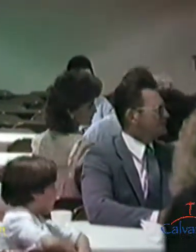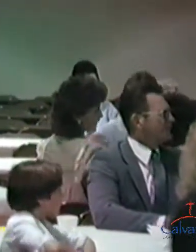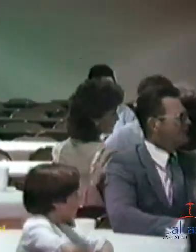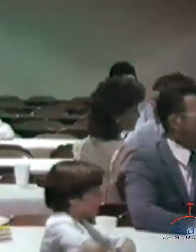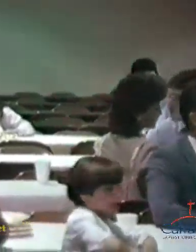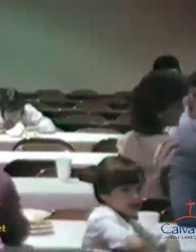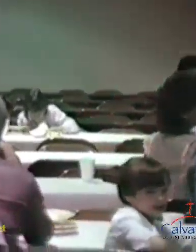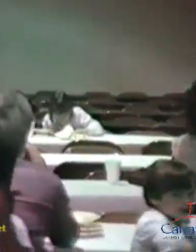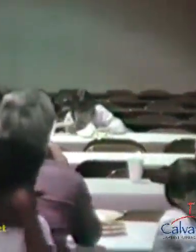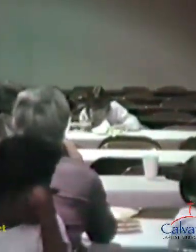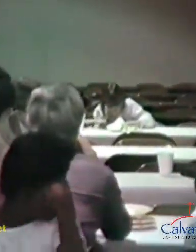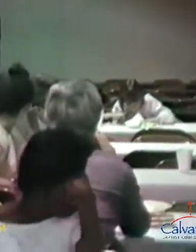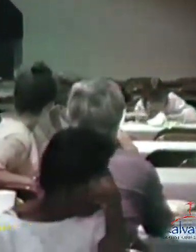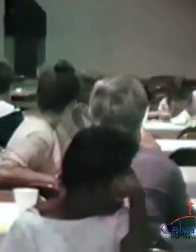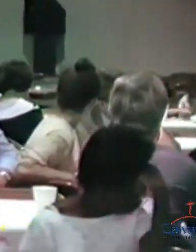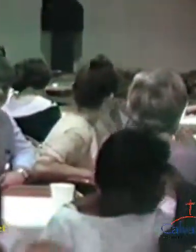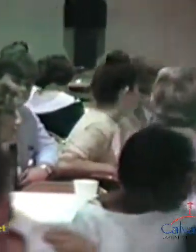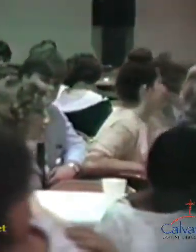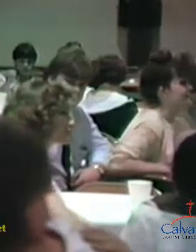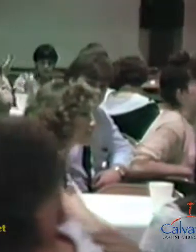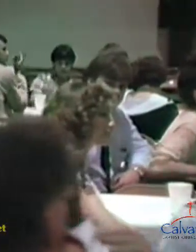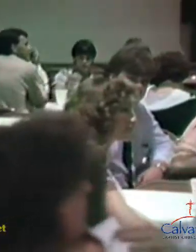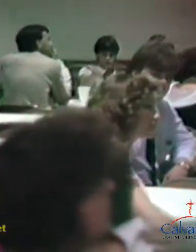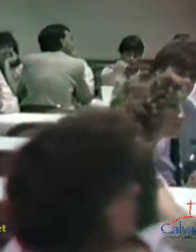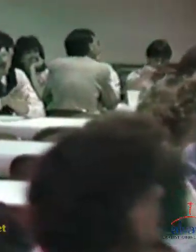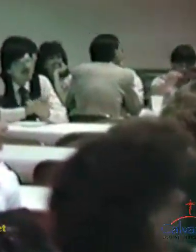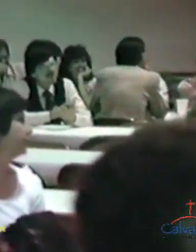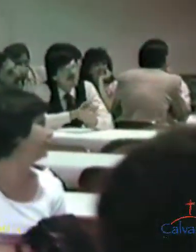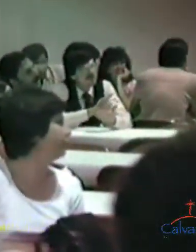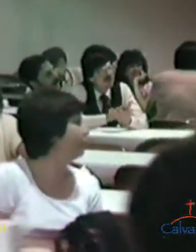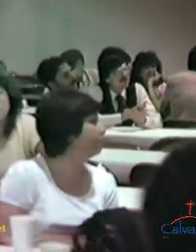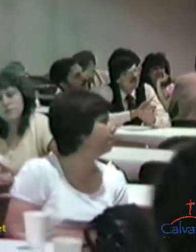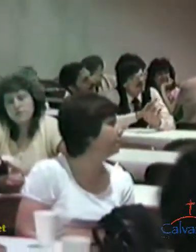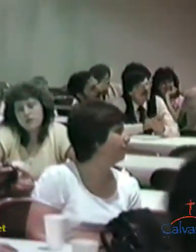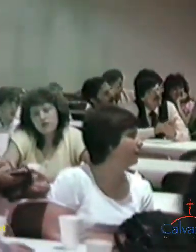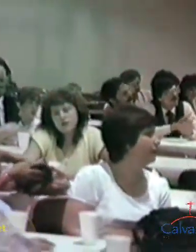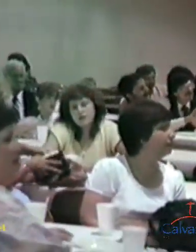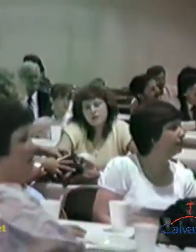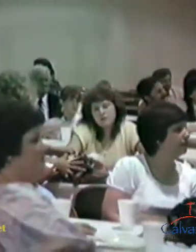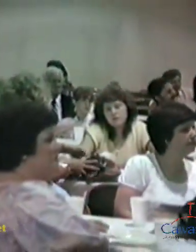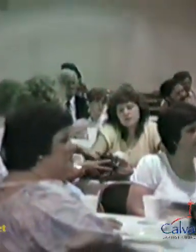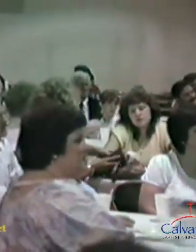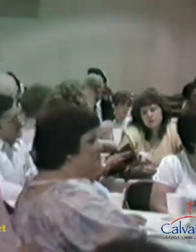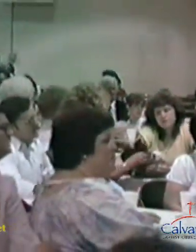shout, praise the Lord. When the saints go marching in, Lord, want to